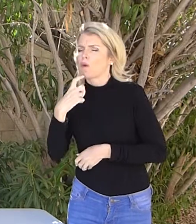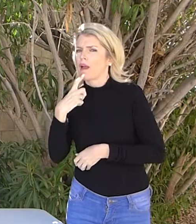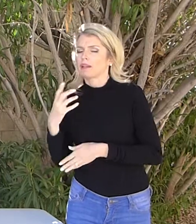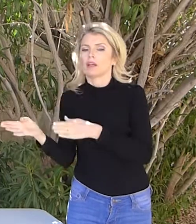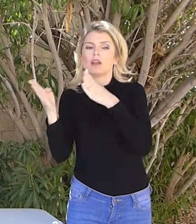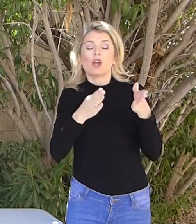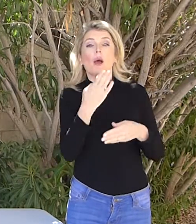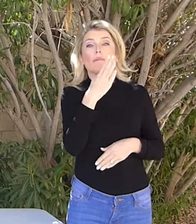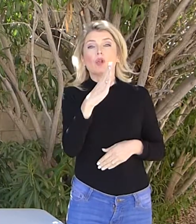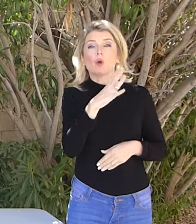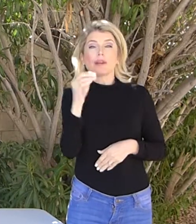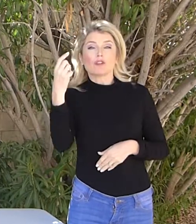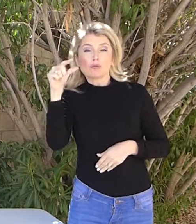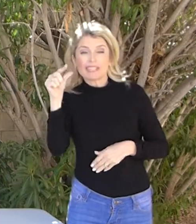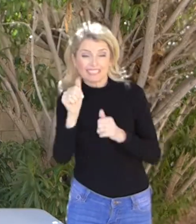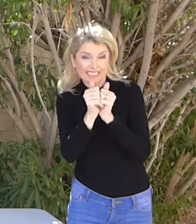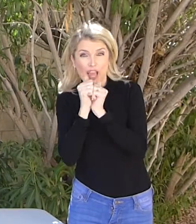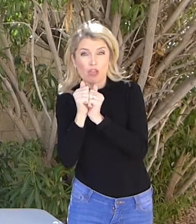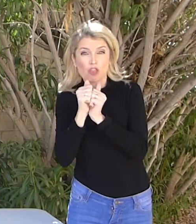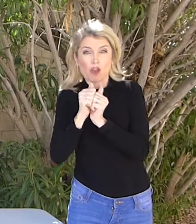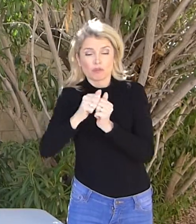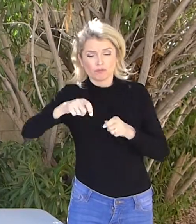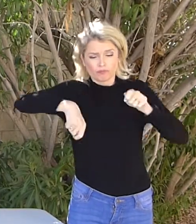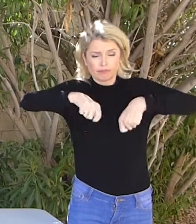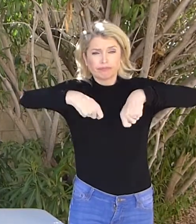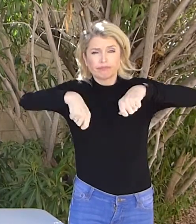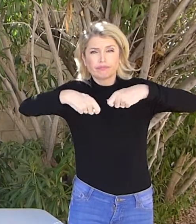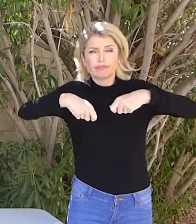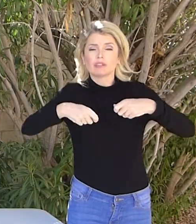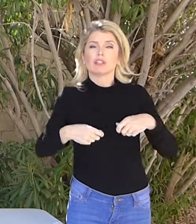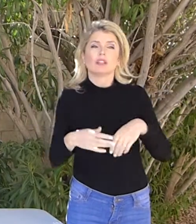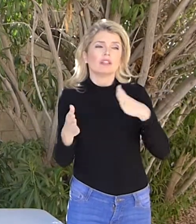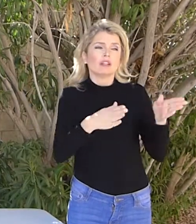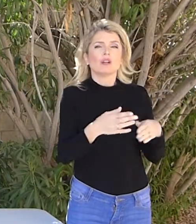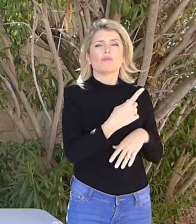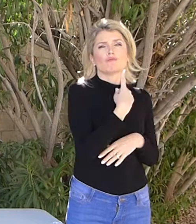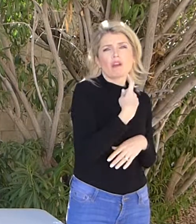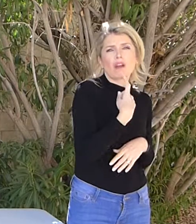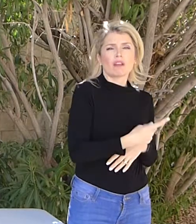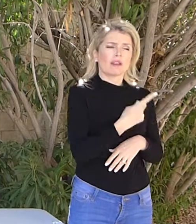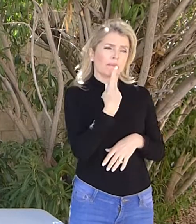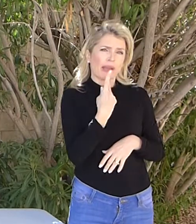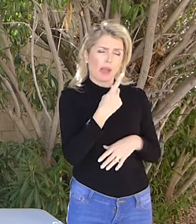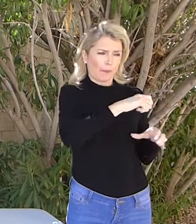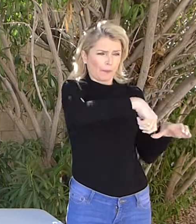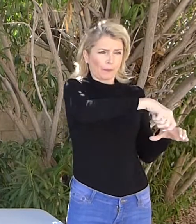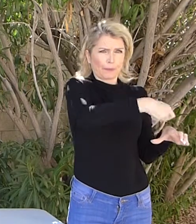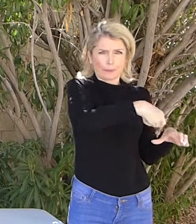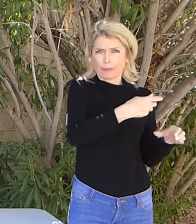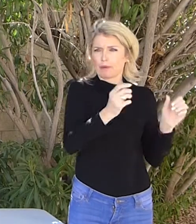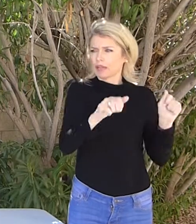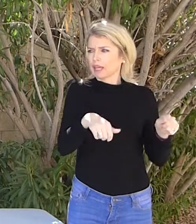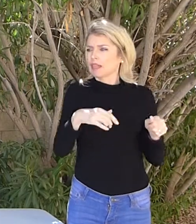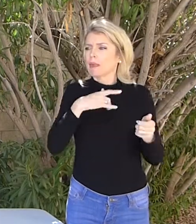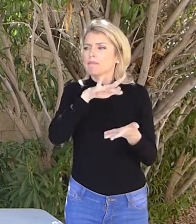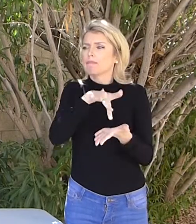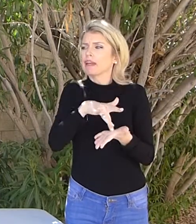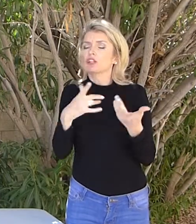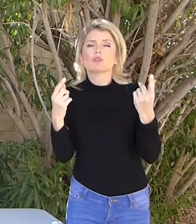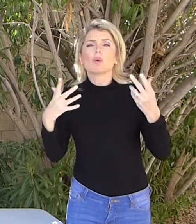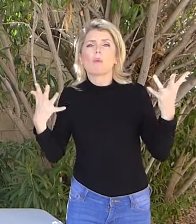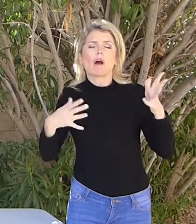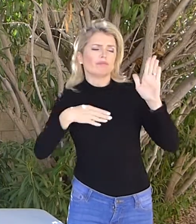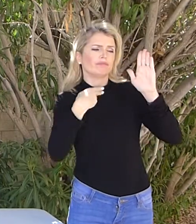Blue and green work really, really well. Reds, pinks, things like that. So I'm just going in the middle, and I